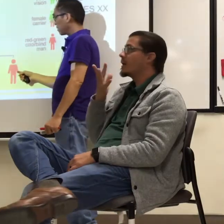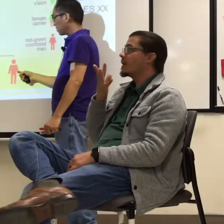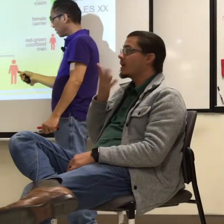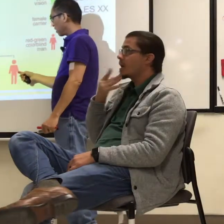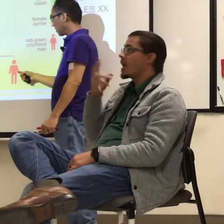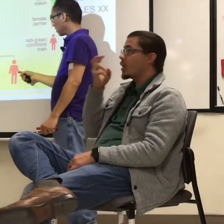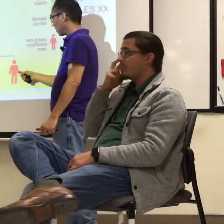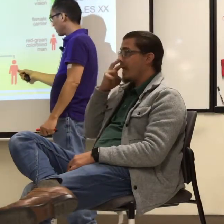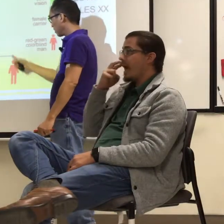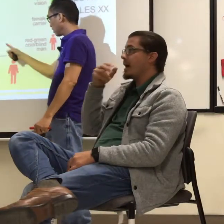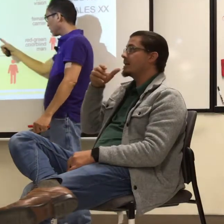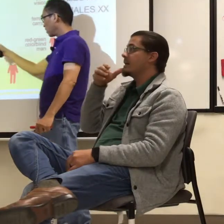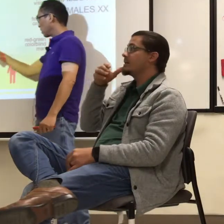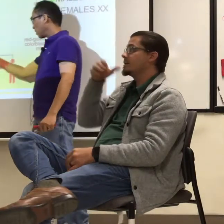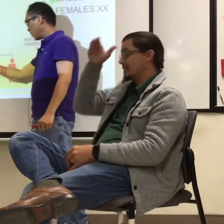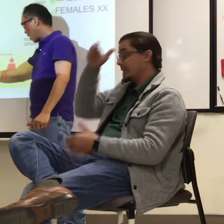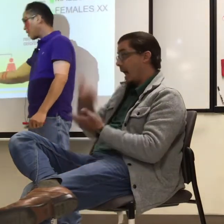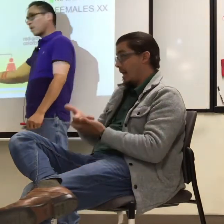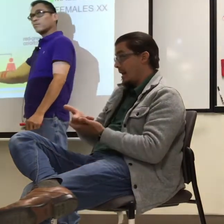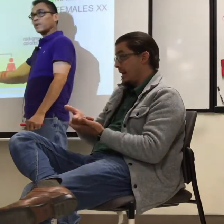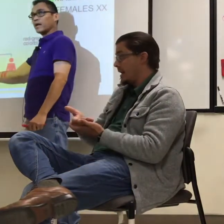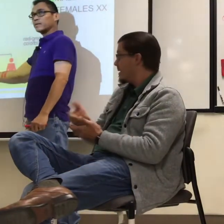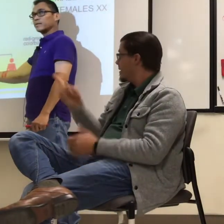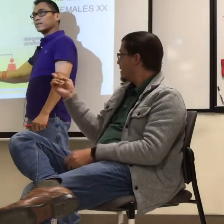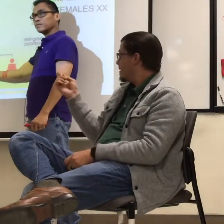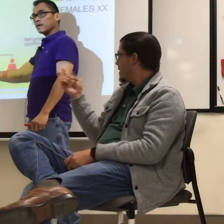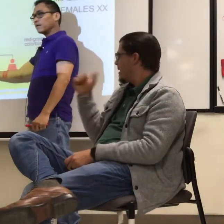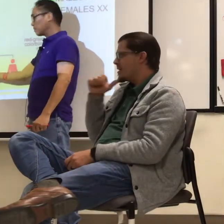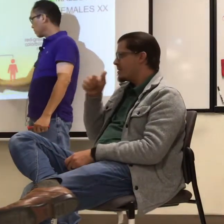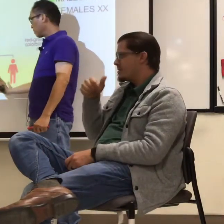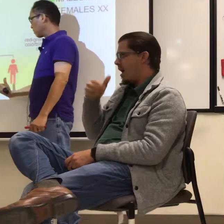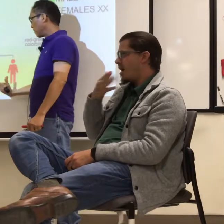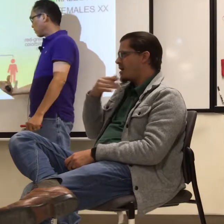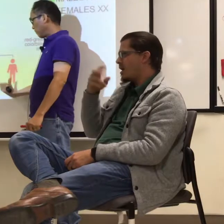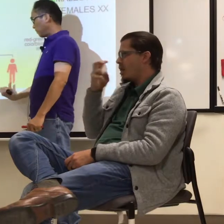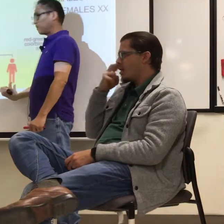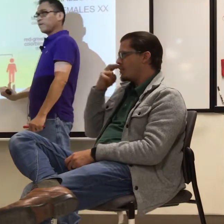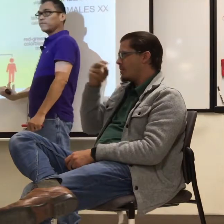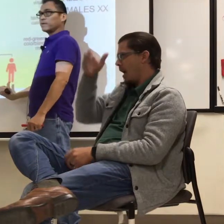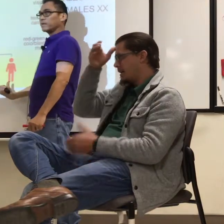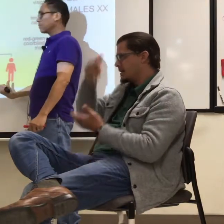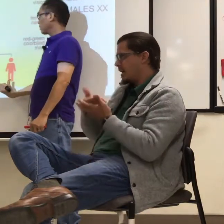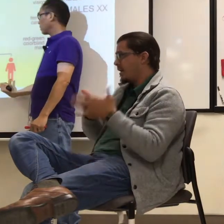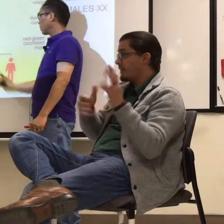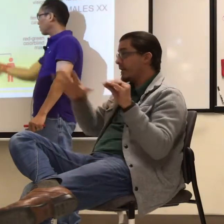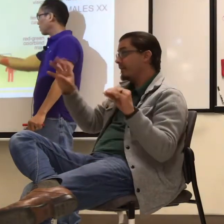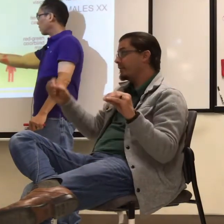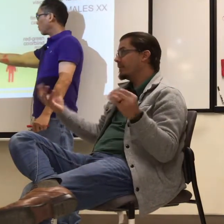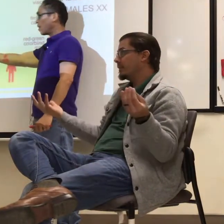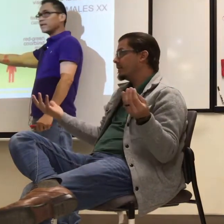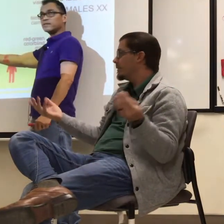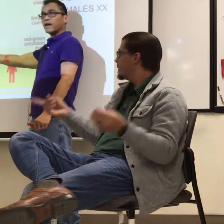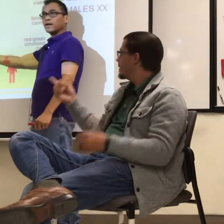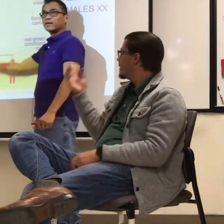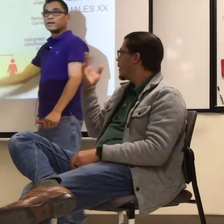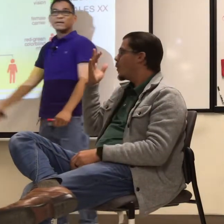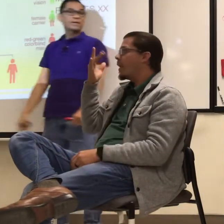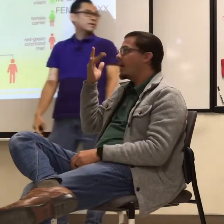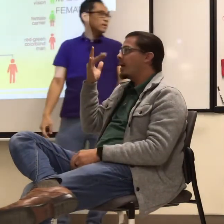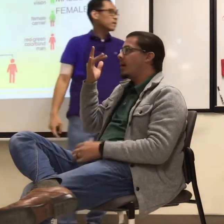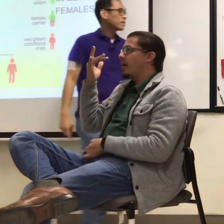Colorblind son, not colorblind son. 50-50. Why is